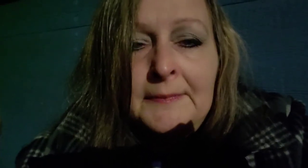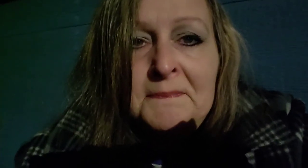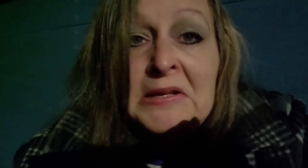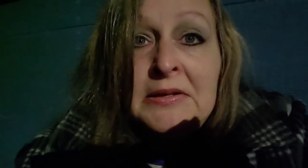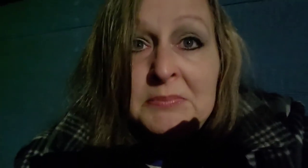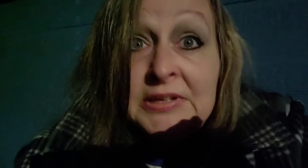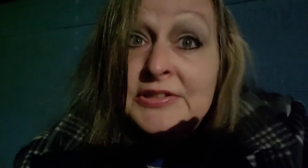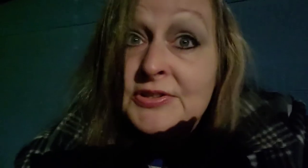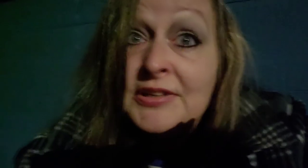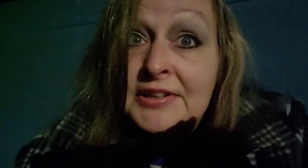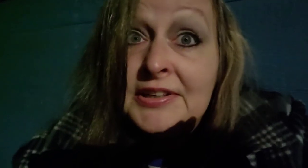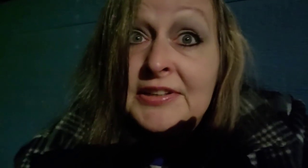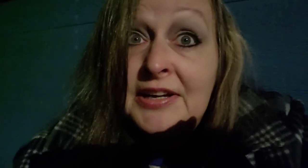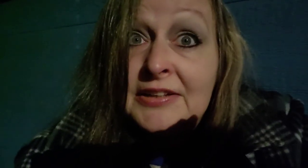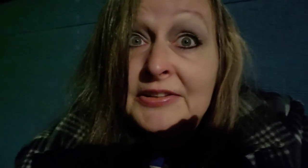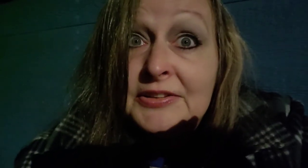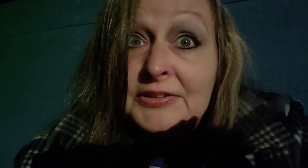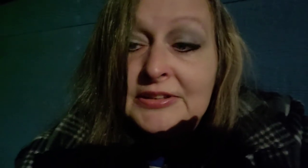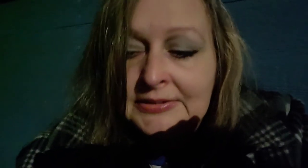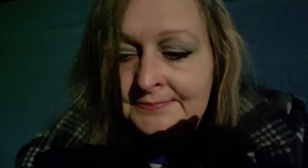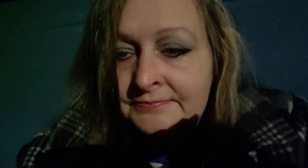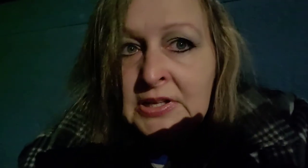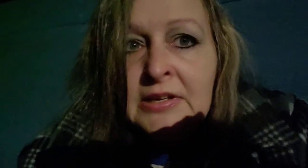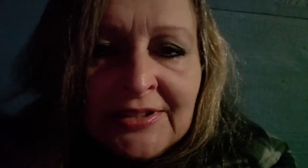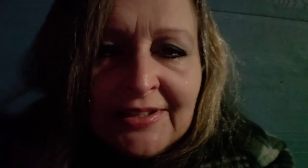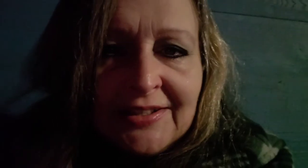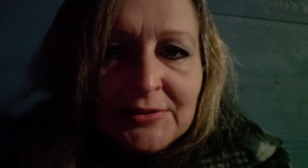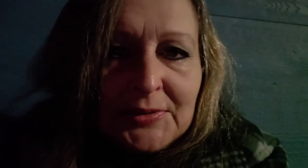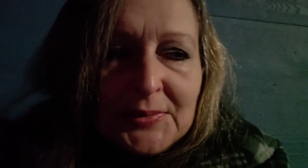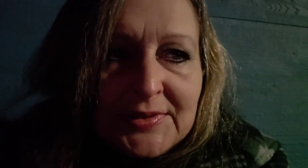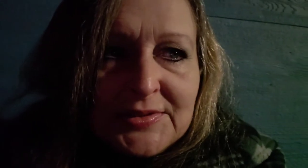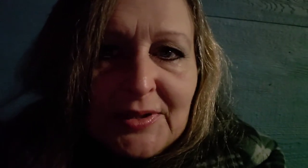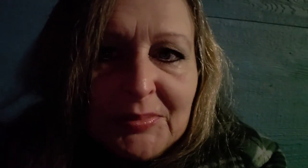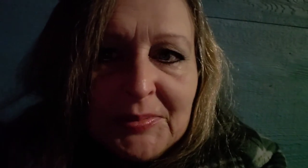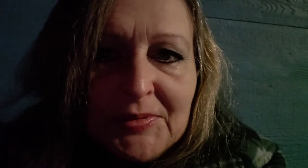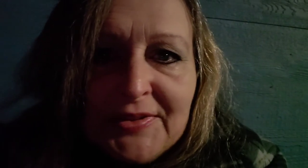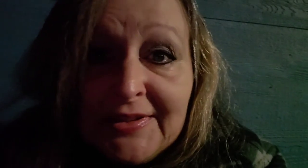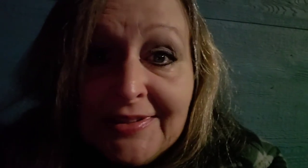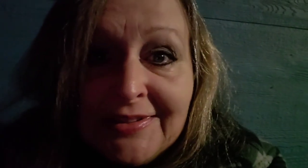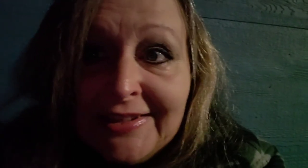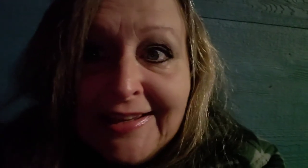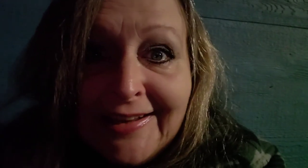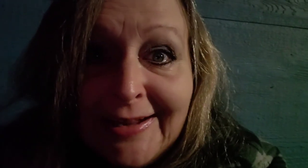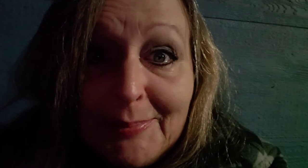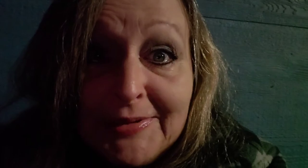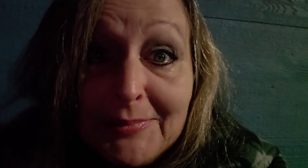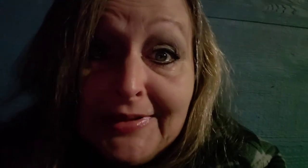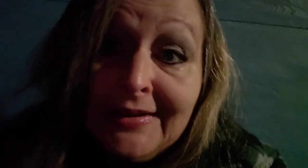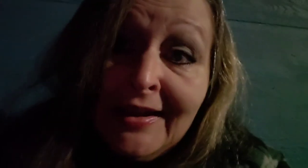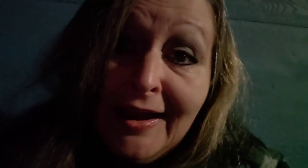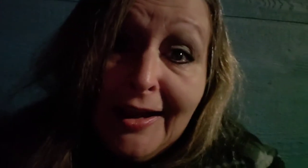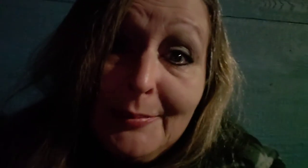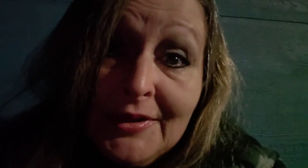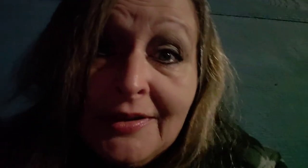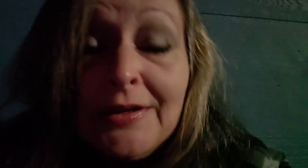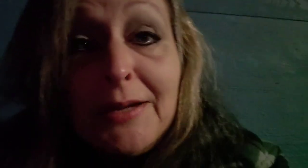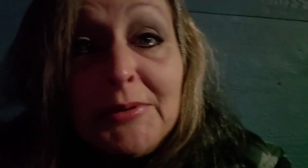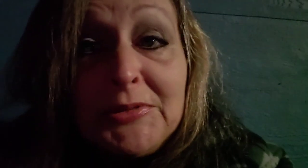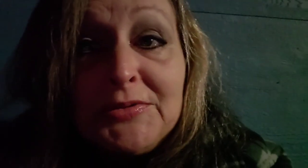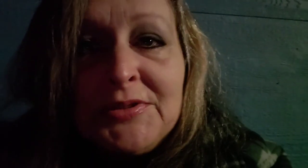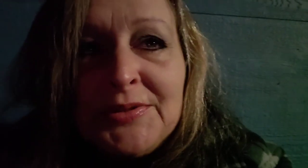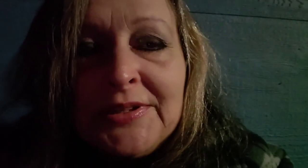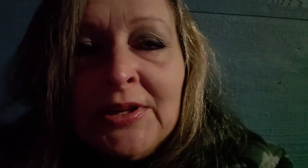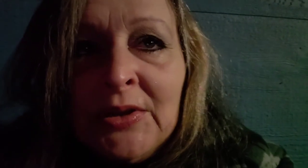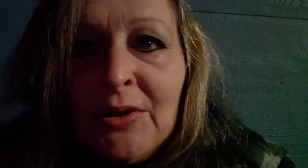bucks, because you're going to get a knock on your door. And, you know, these young people think, it can't happen to me. I'm young.